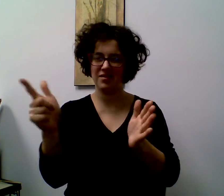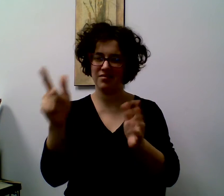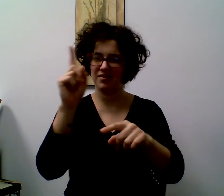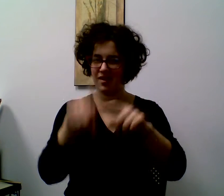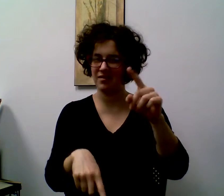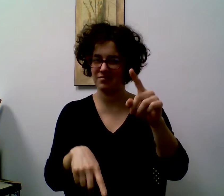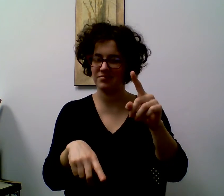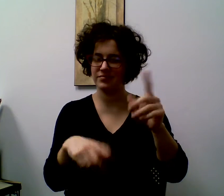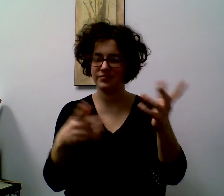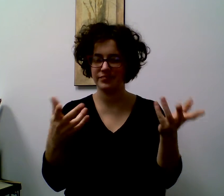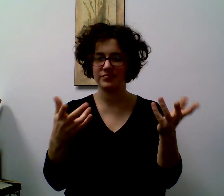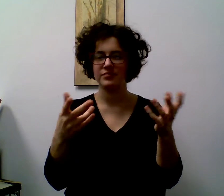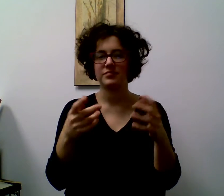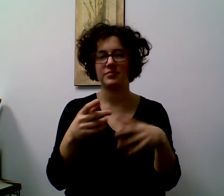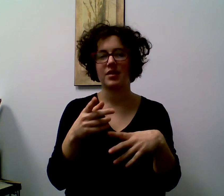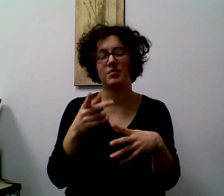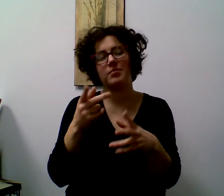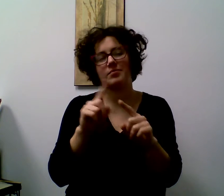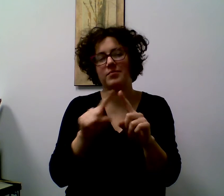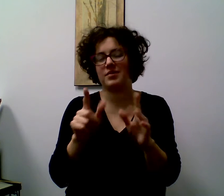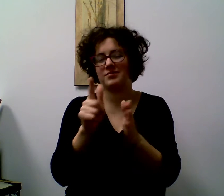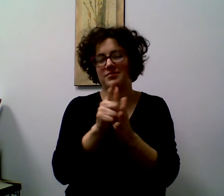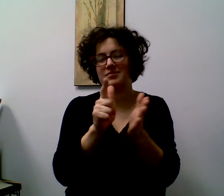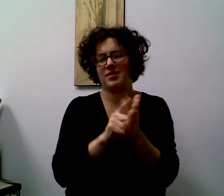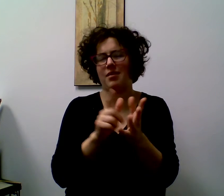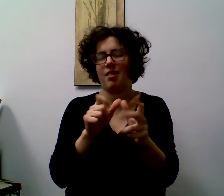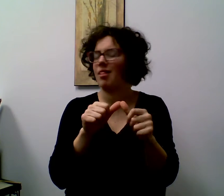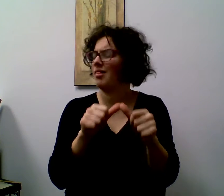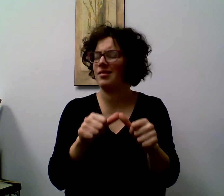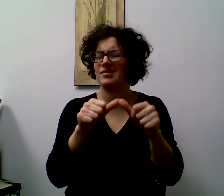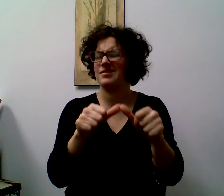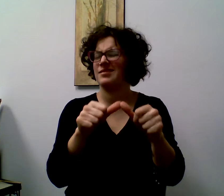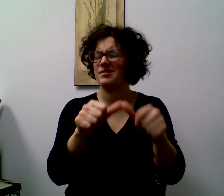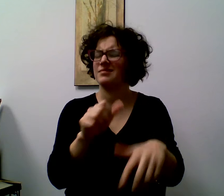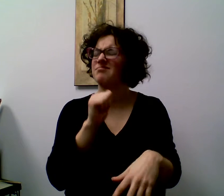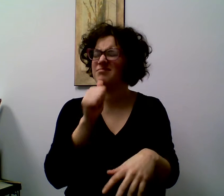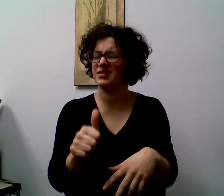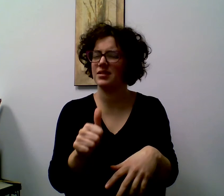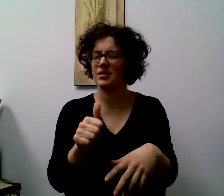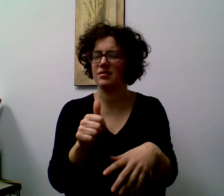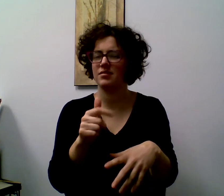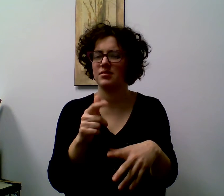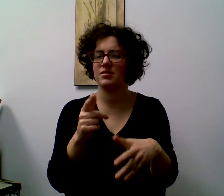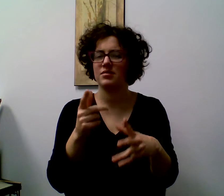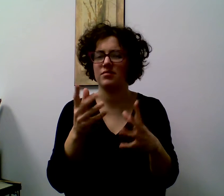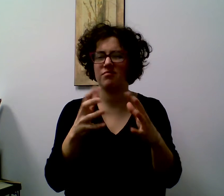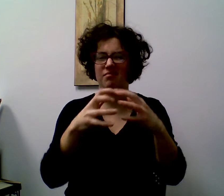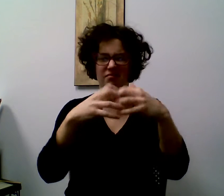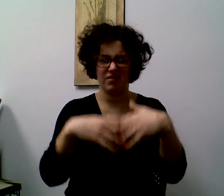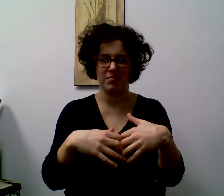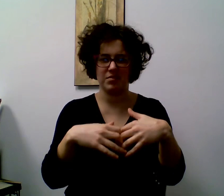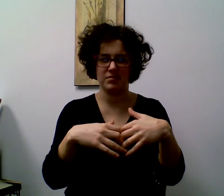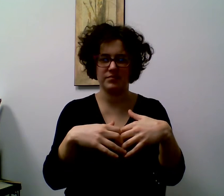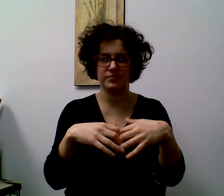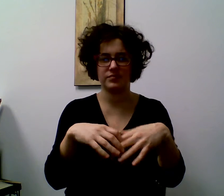a tenacious Democratic senator from Illinois named Stephen A. Douglas found its terms very inconvenient. As an